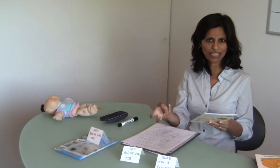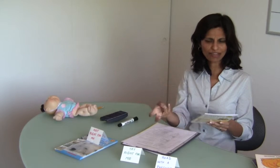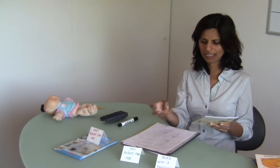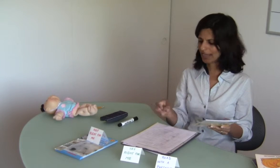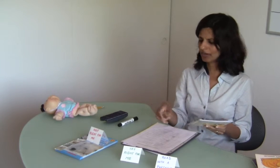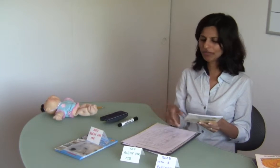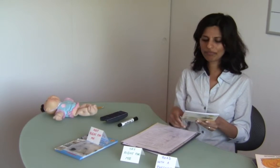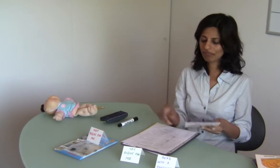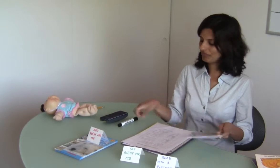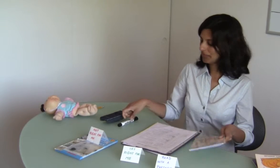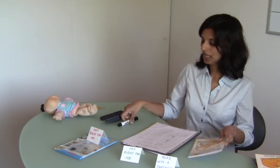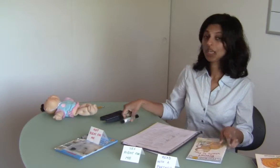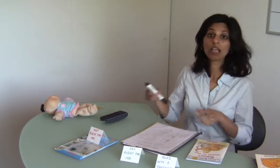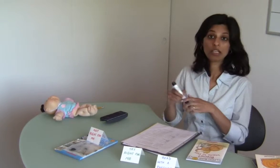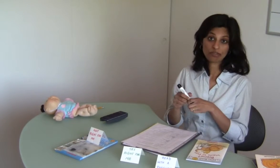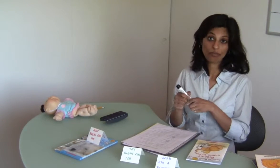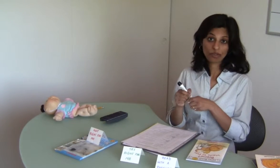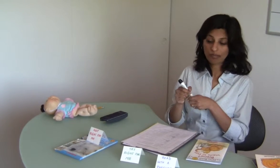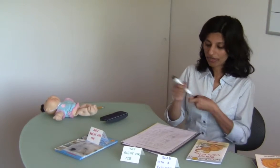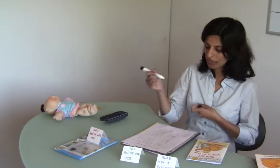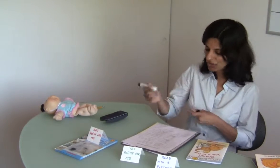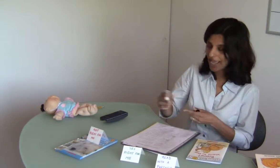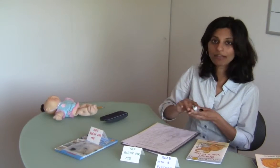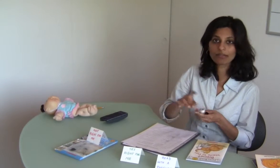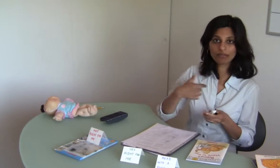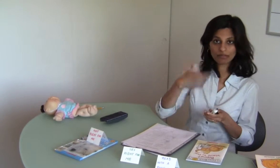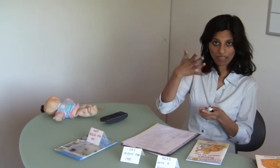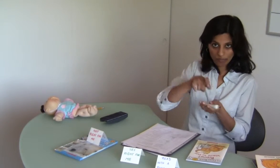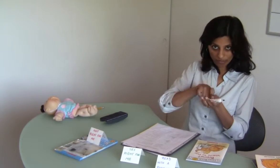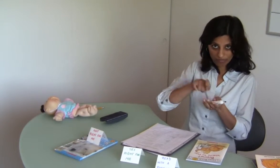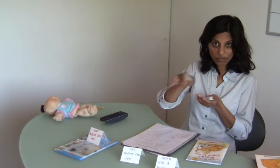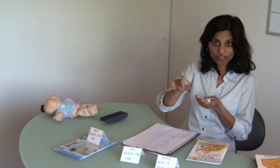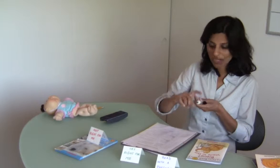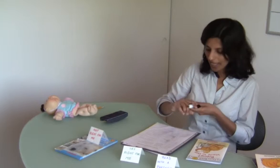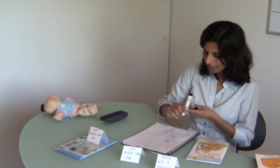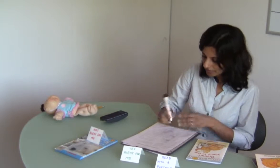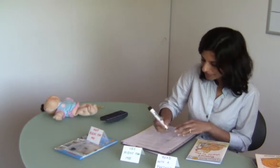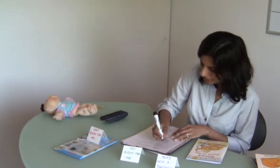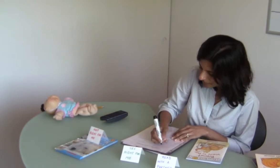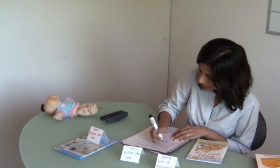understand the title, so I'm going to put a check. I'm going to put a check.